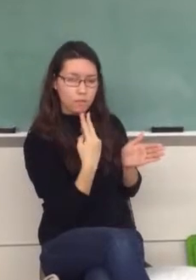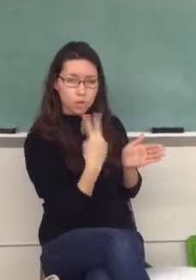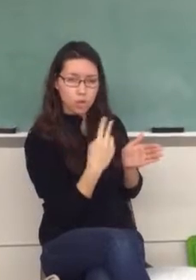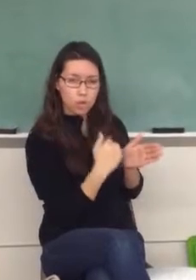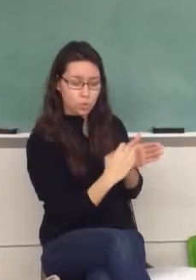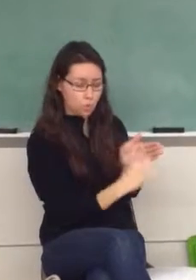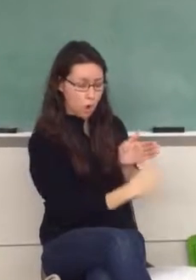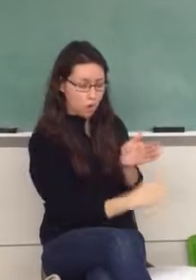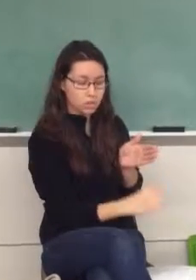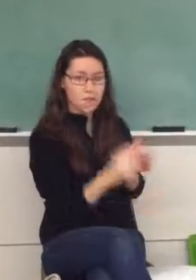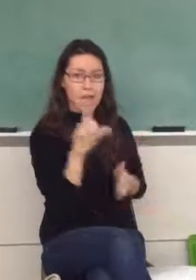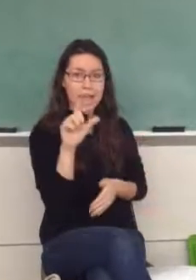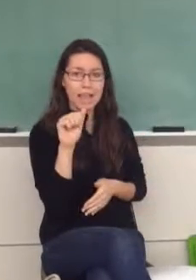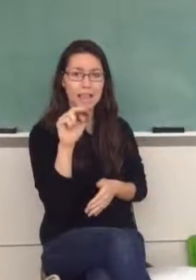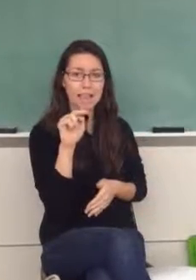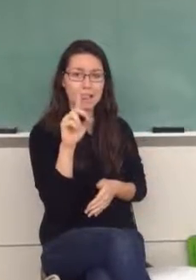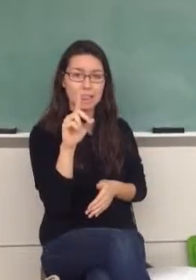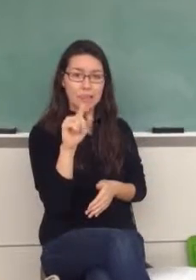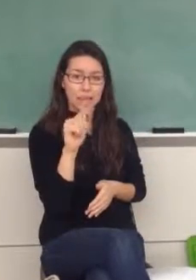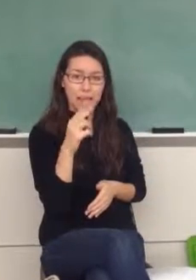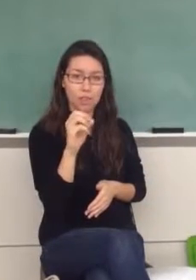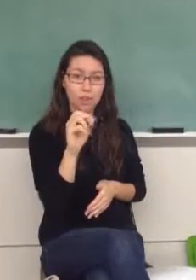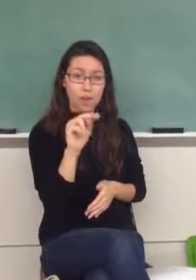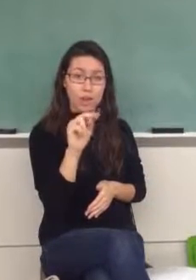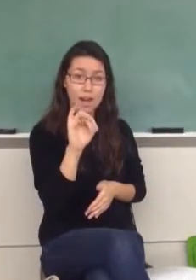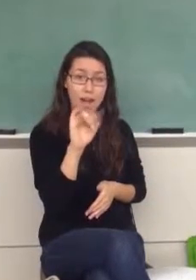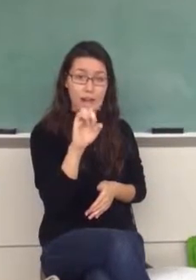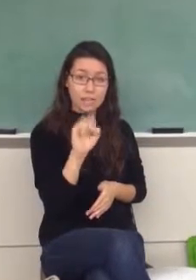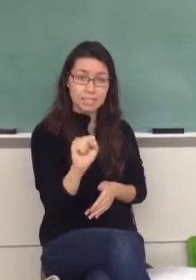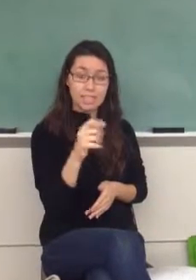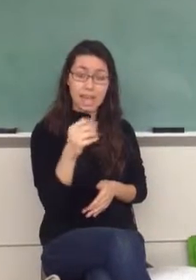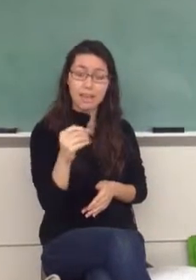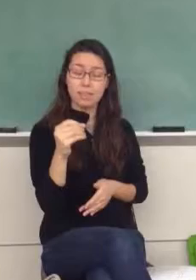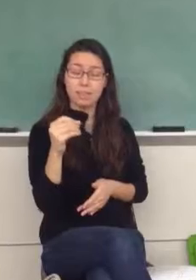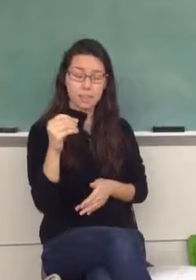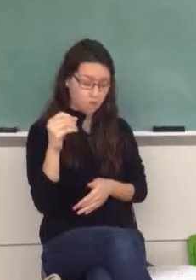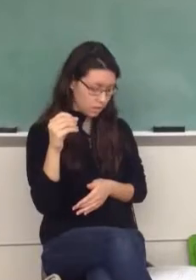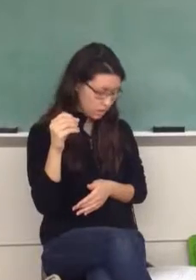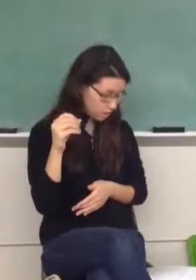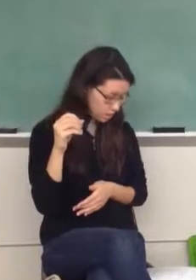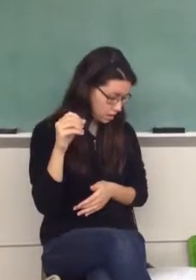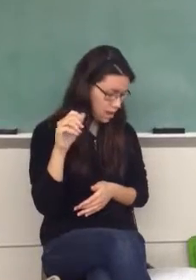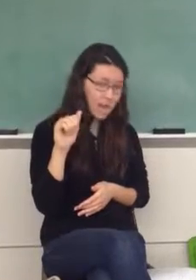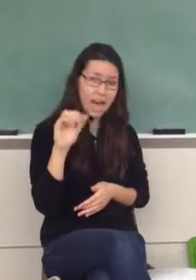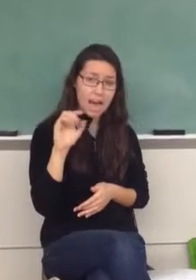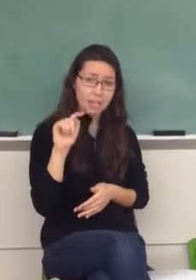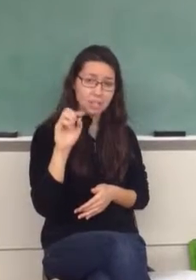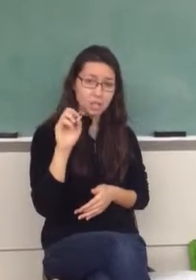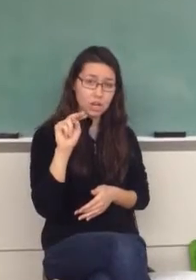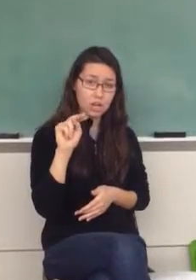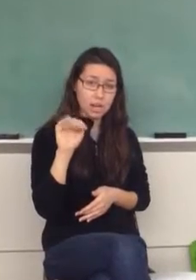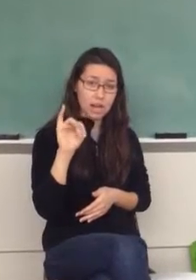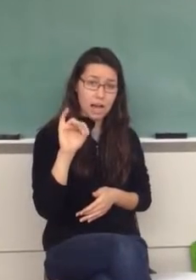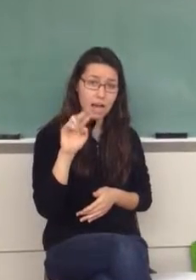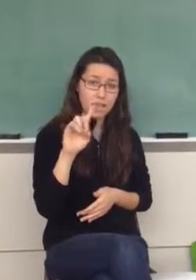Are those two? They are not extra periods of the periodic table. They actually belong in 6 and 7 right